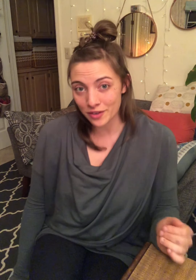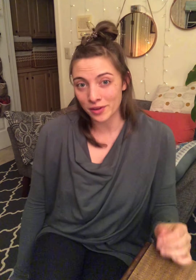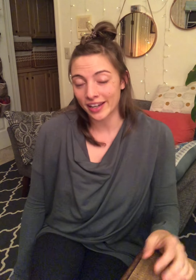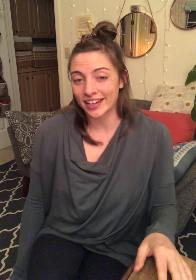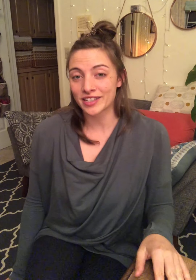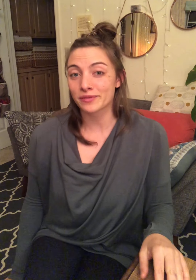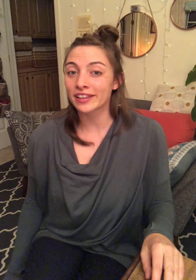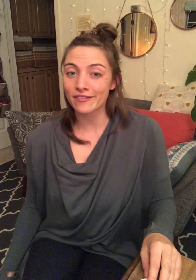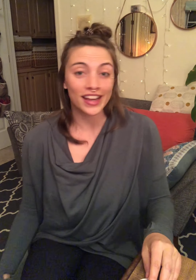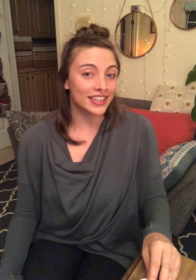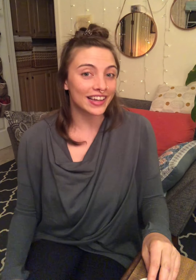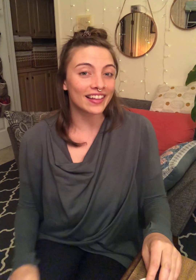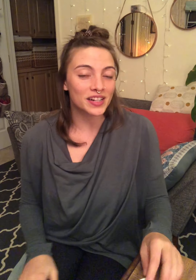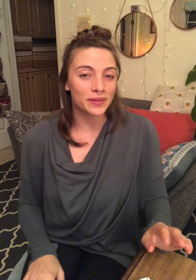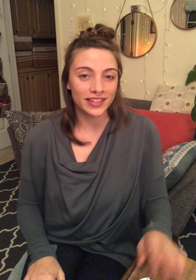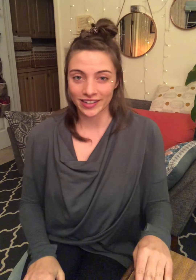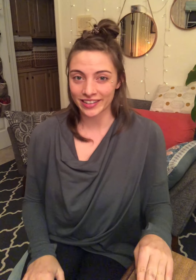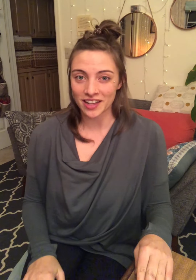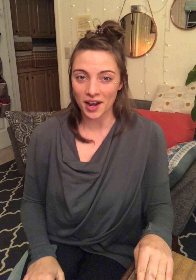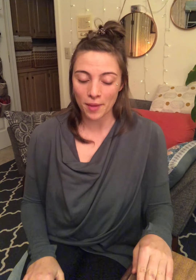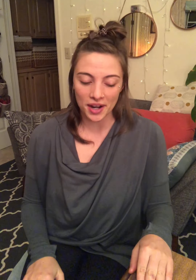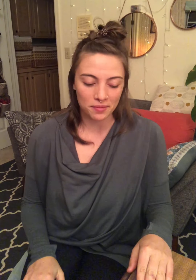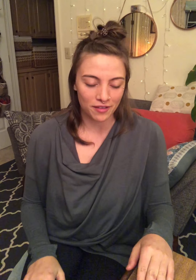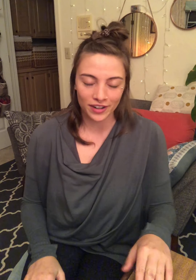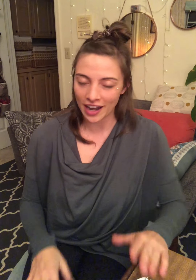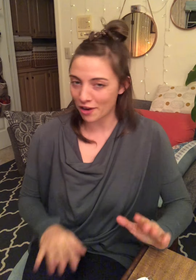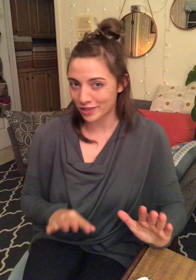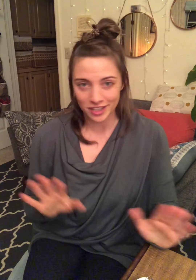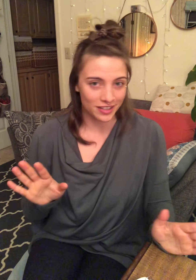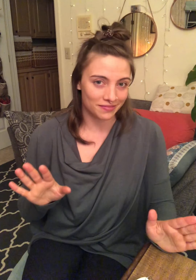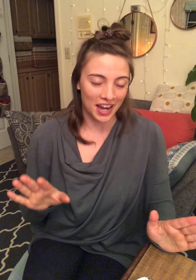to get into really fancy colors, we can certainly talk about it, but for now we're just kind of